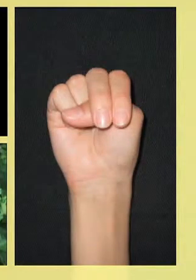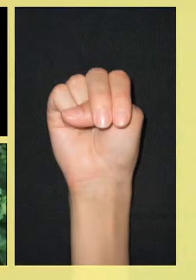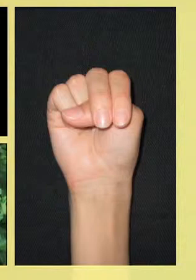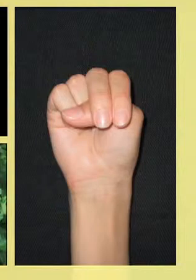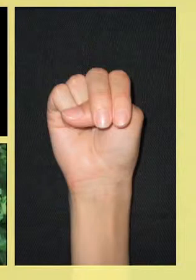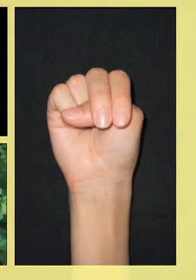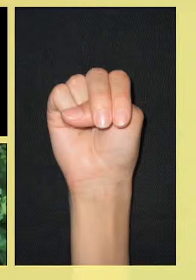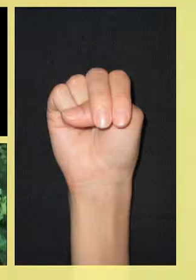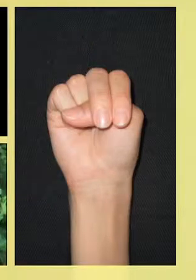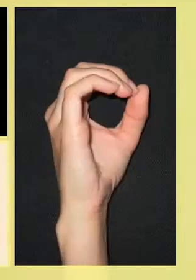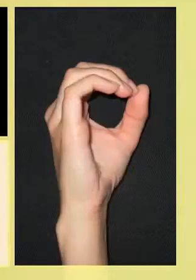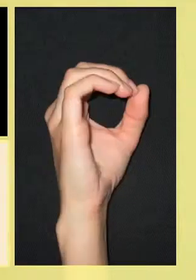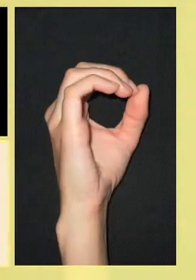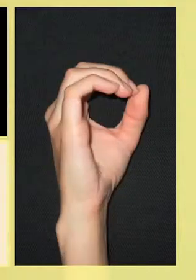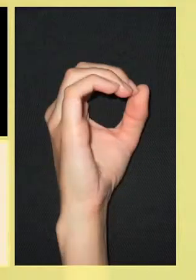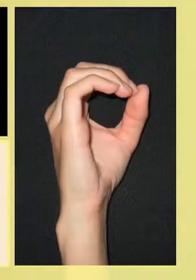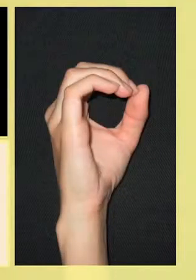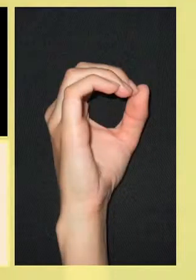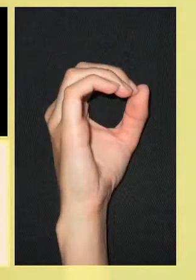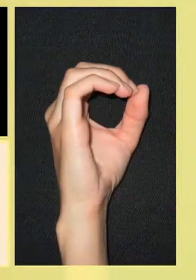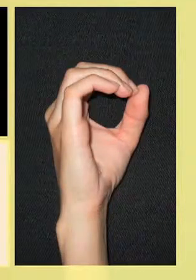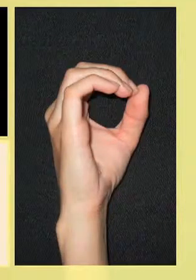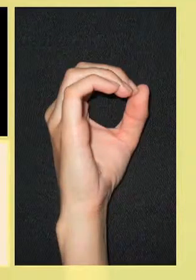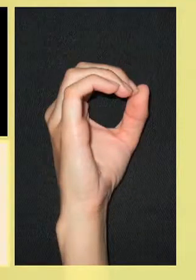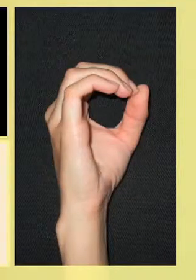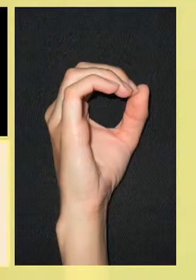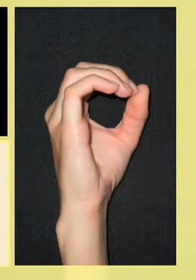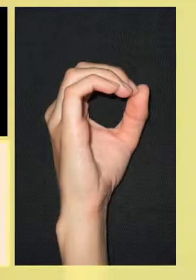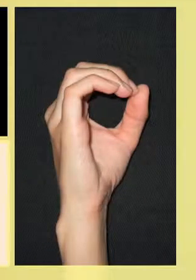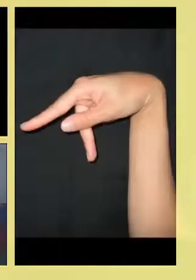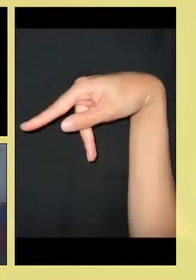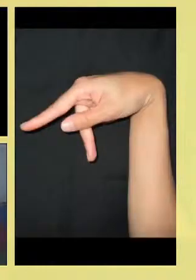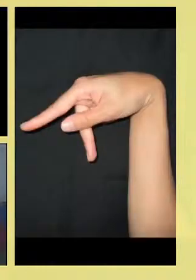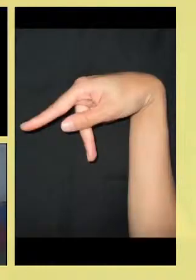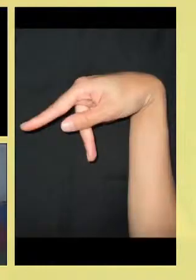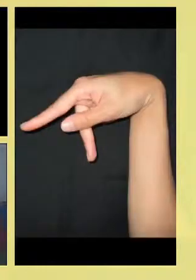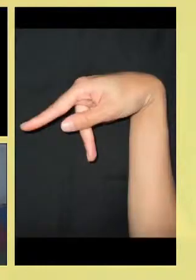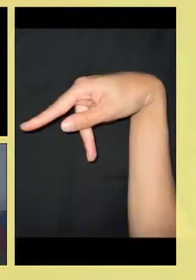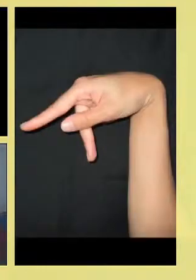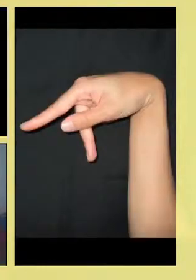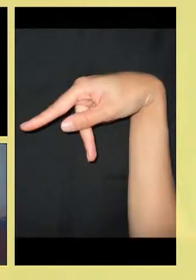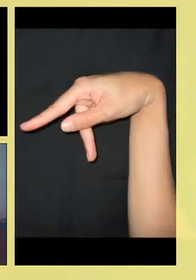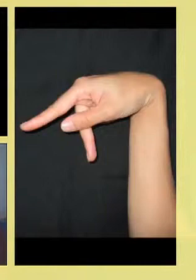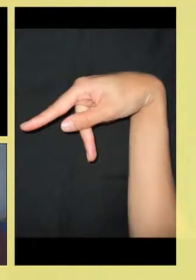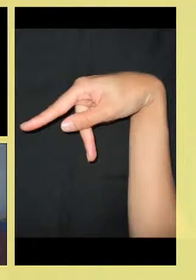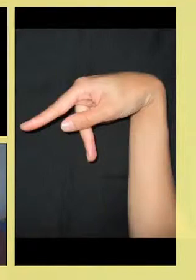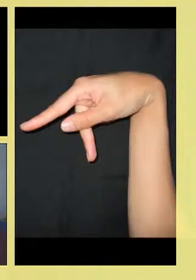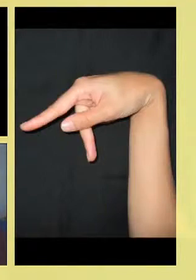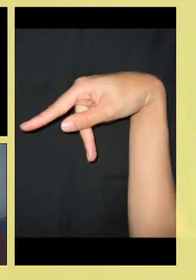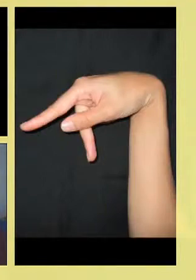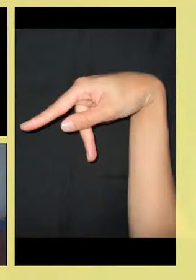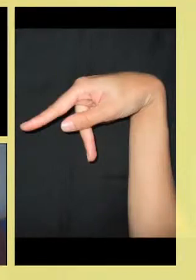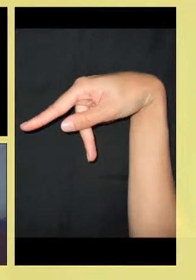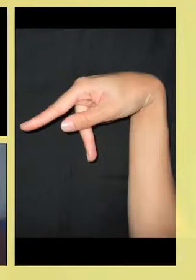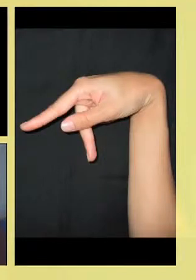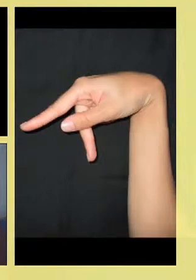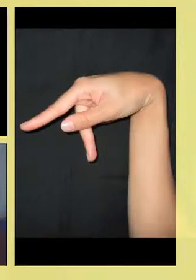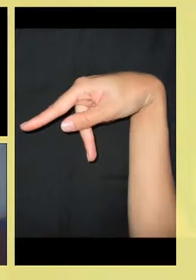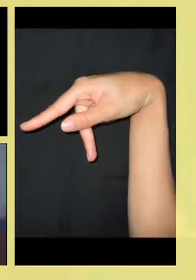for gnat, O is for octopus, and P is for pet,